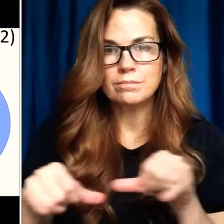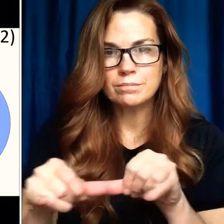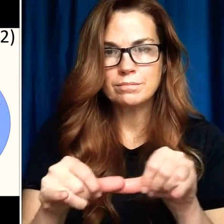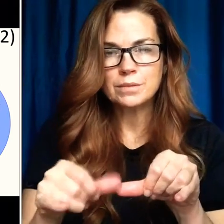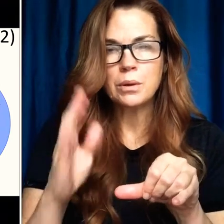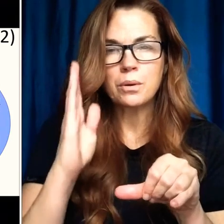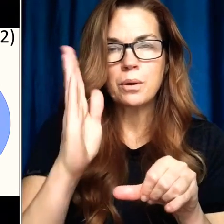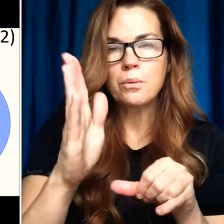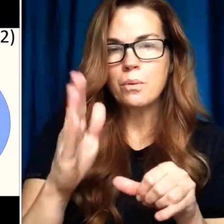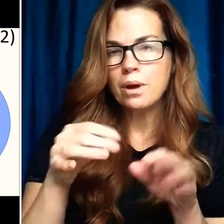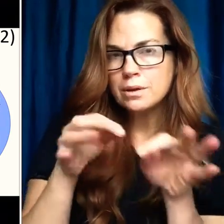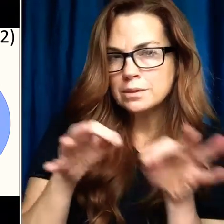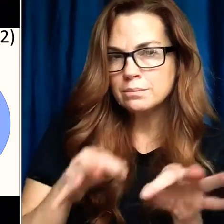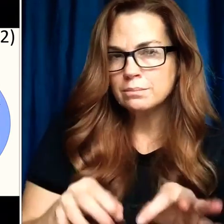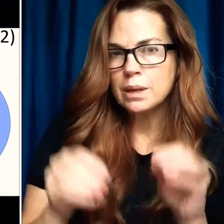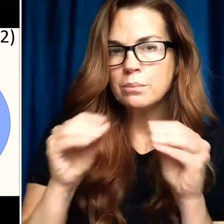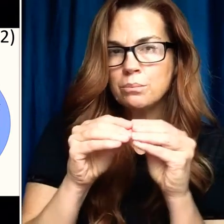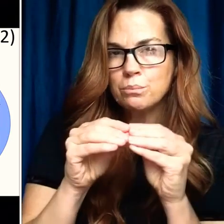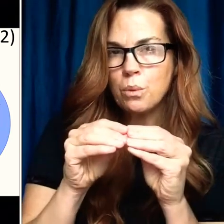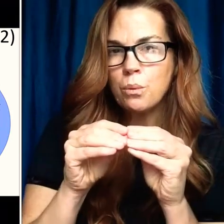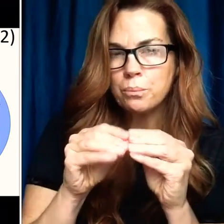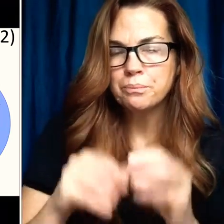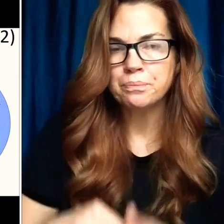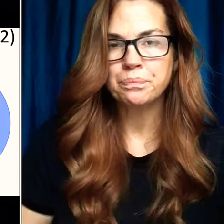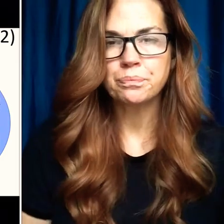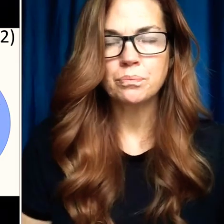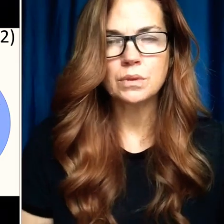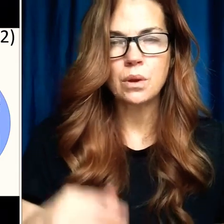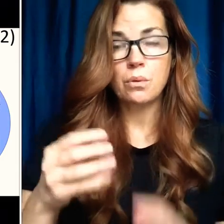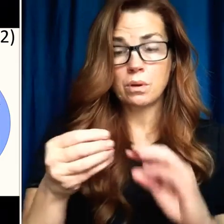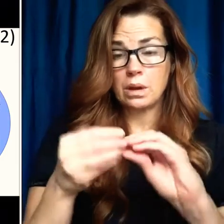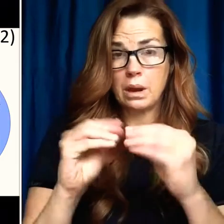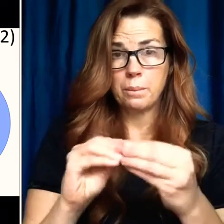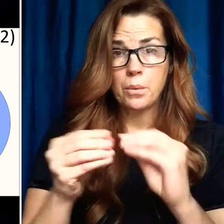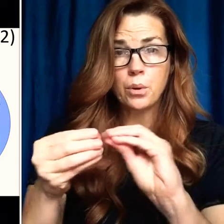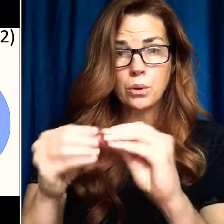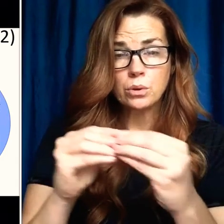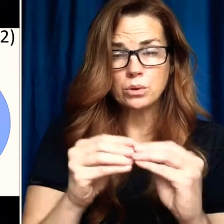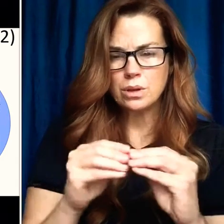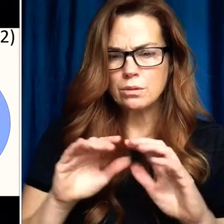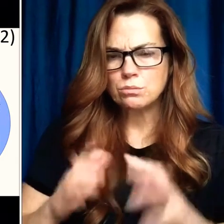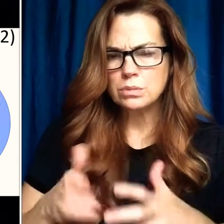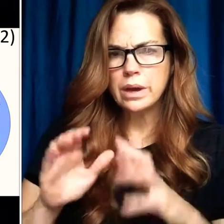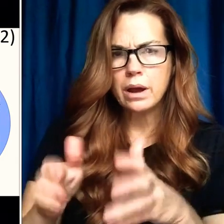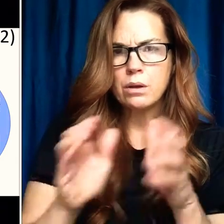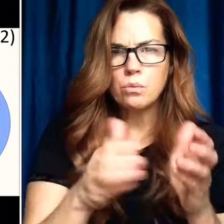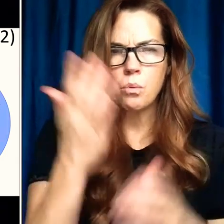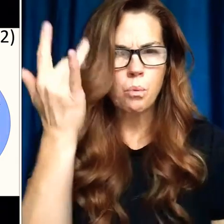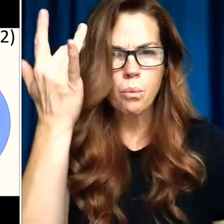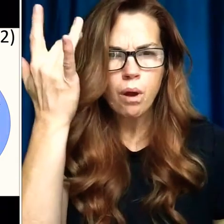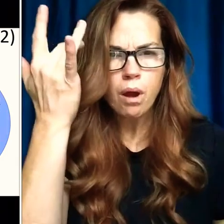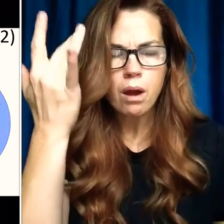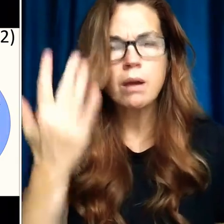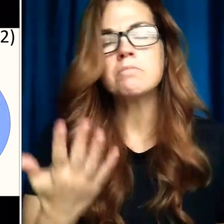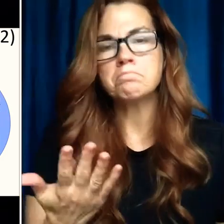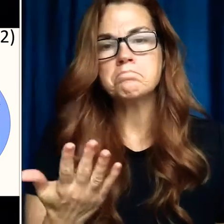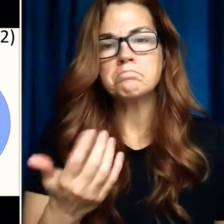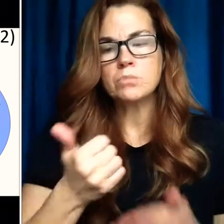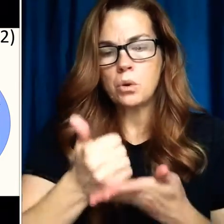put them in sets? So that we can better understand how to use those numbers for certain functions. We'll talk